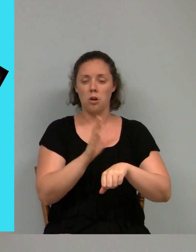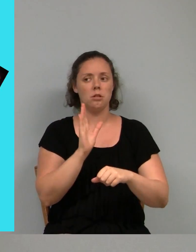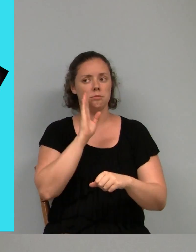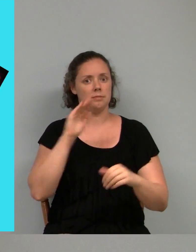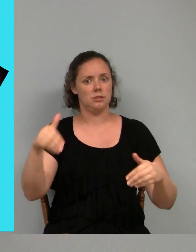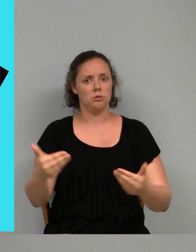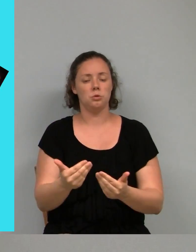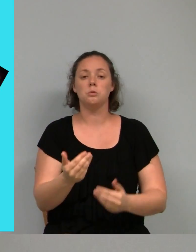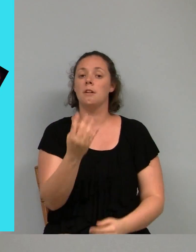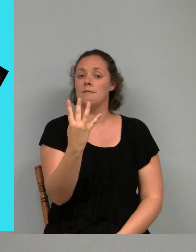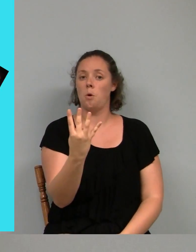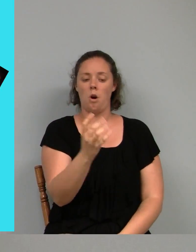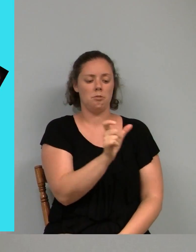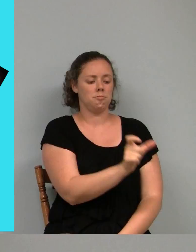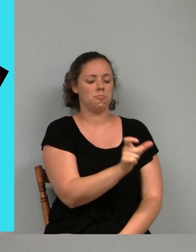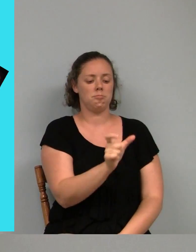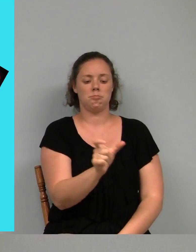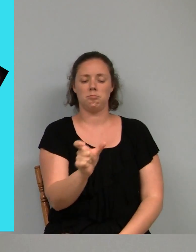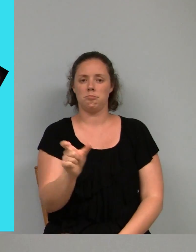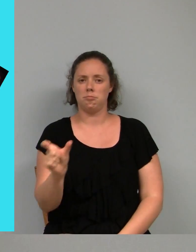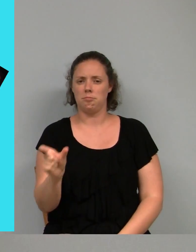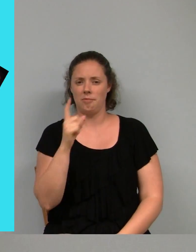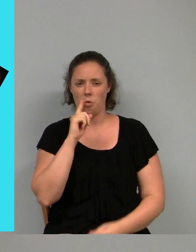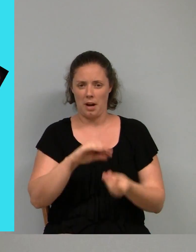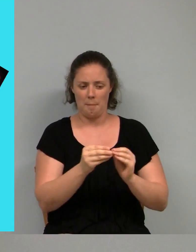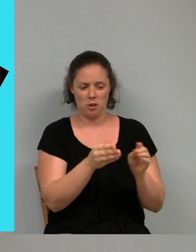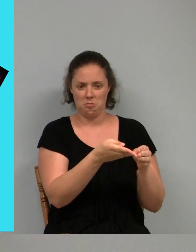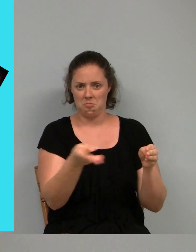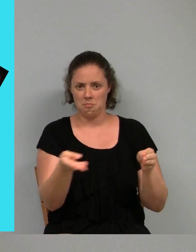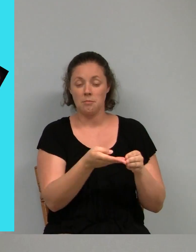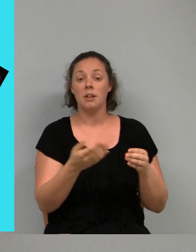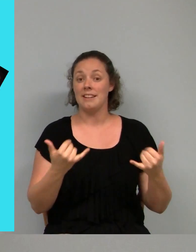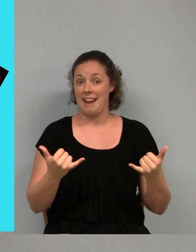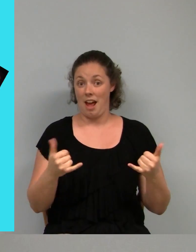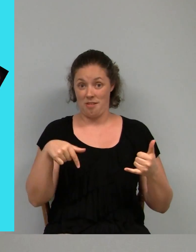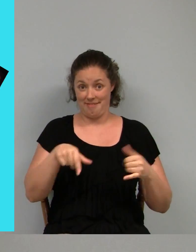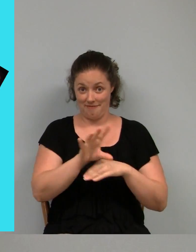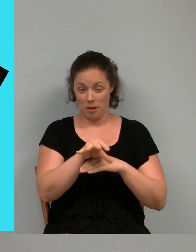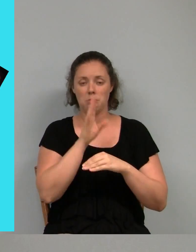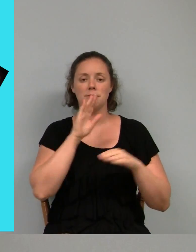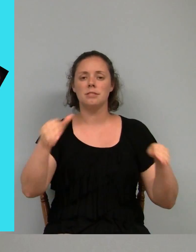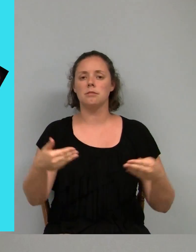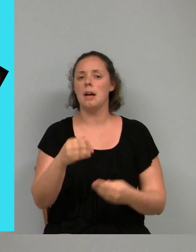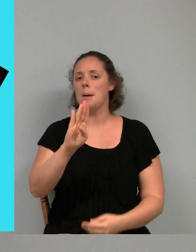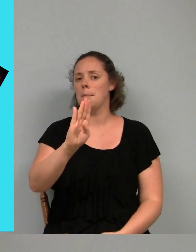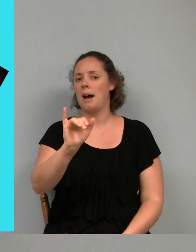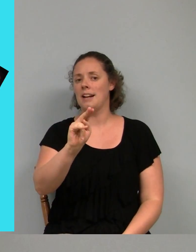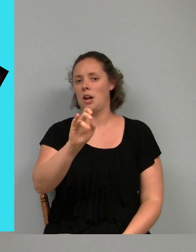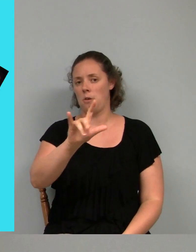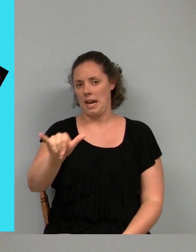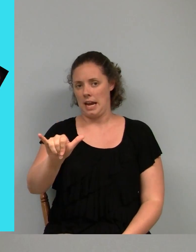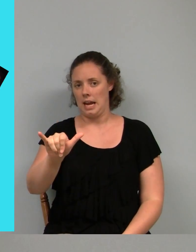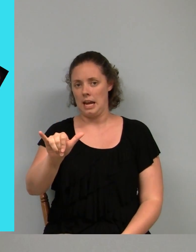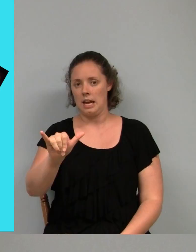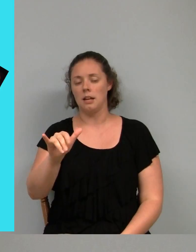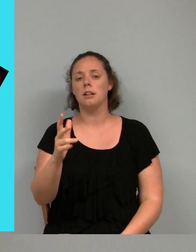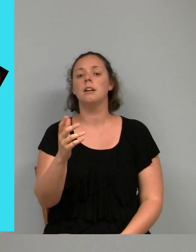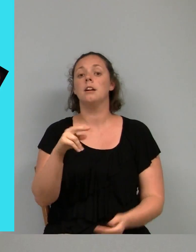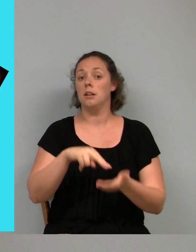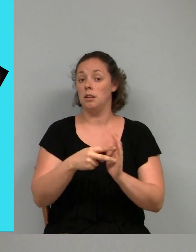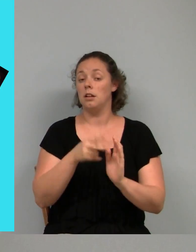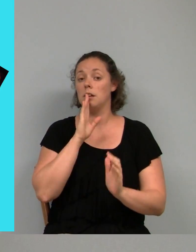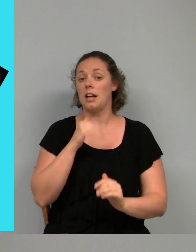introduced with 4 decimal digits. This video introduces a binary clock with 6 binary